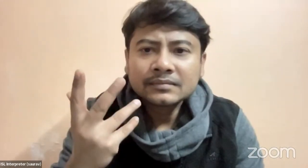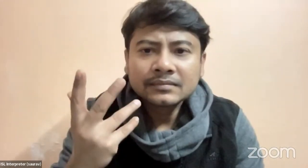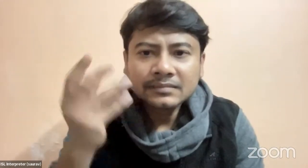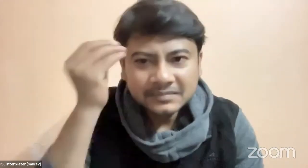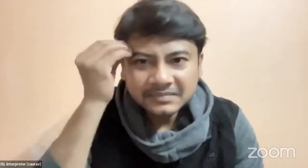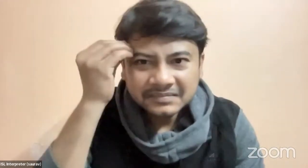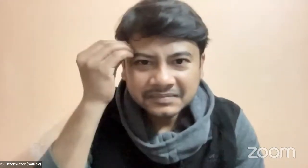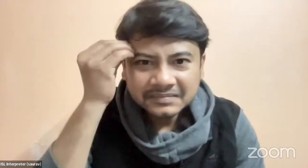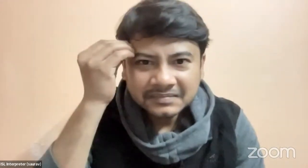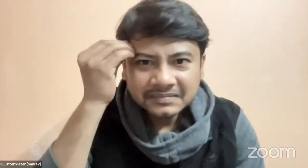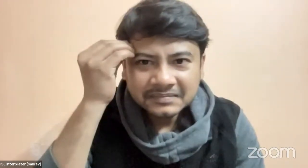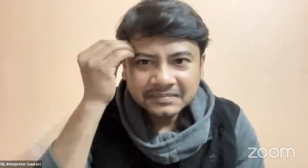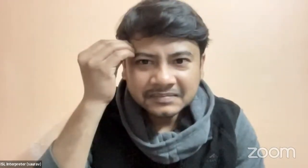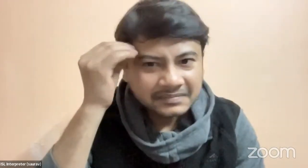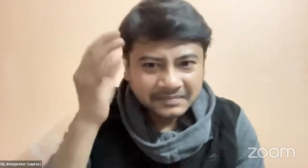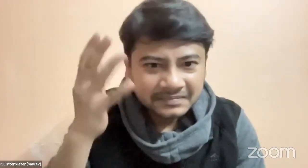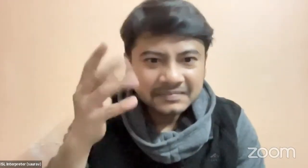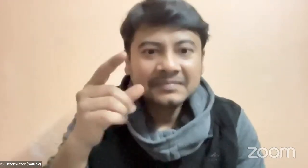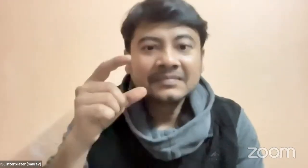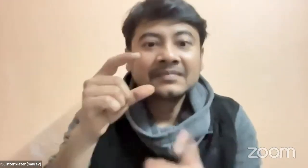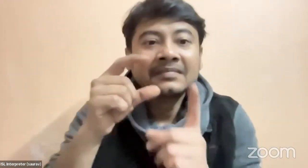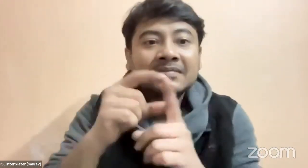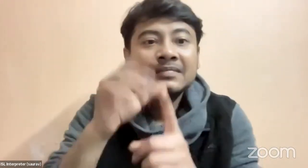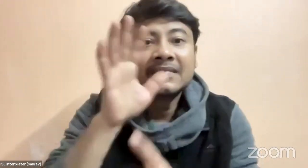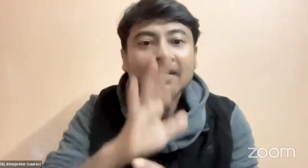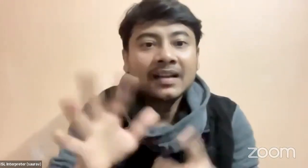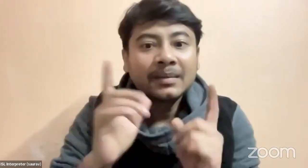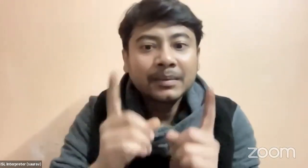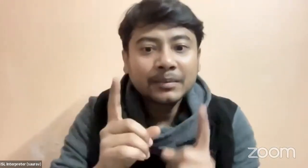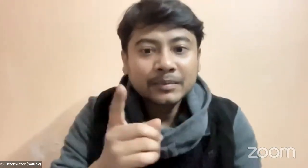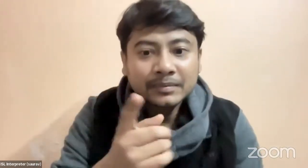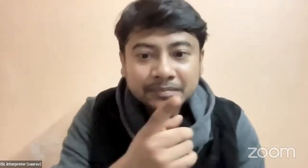Maybe Dayal Gauranga Prabhu knows? Samir?